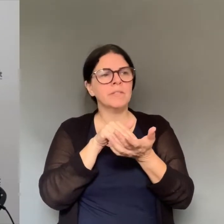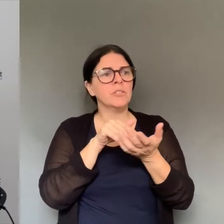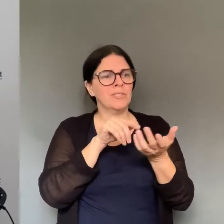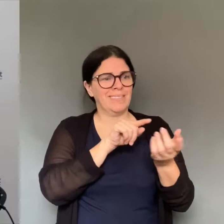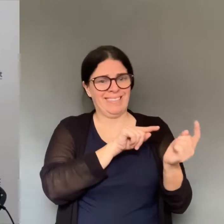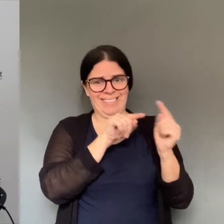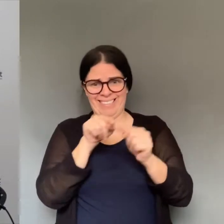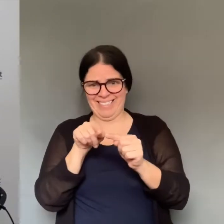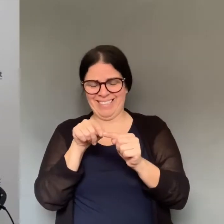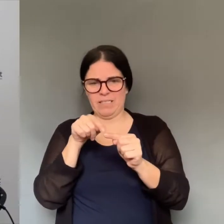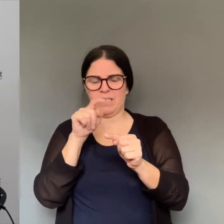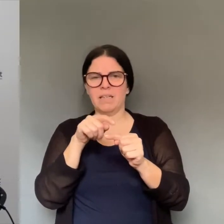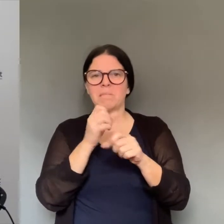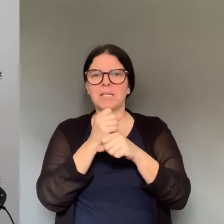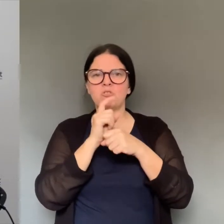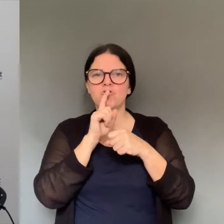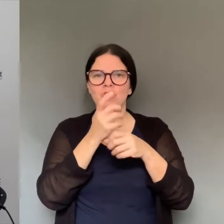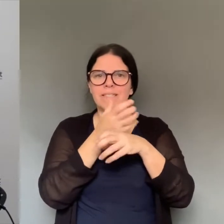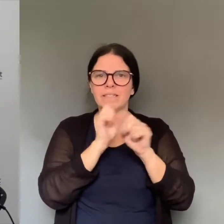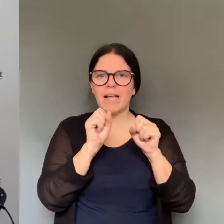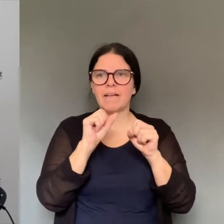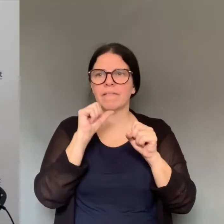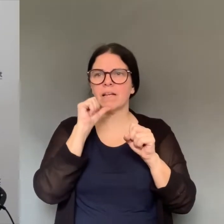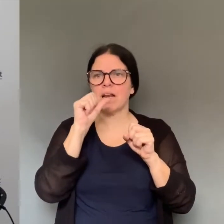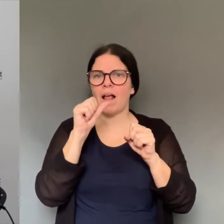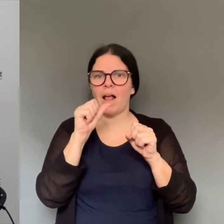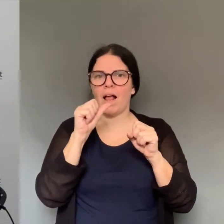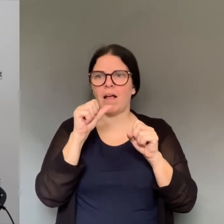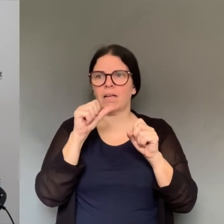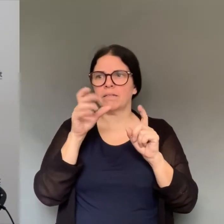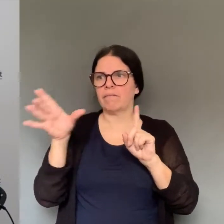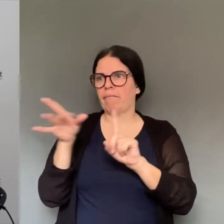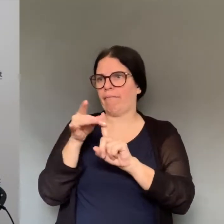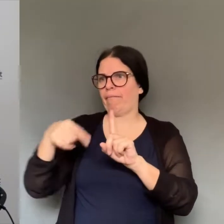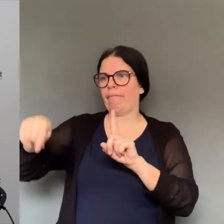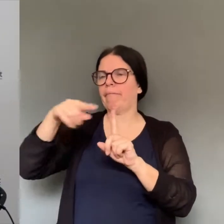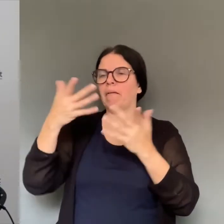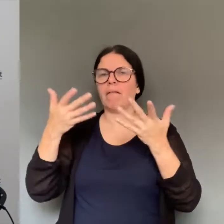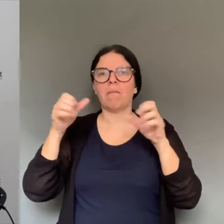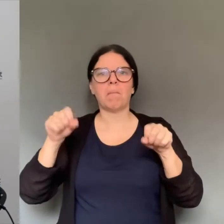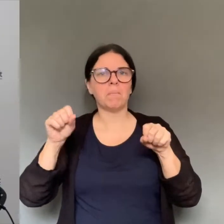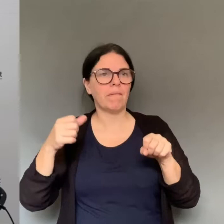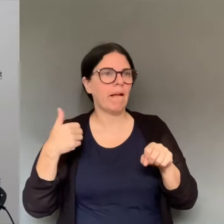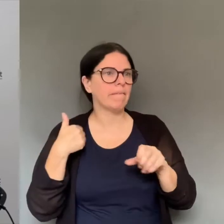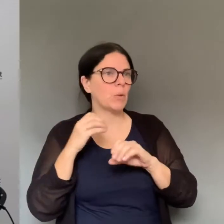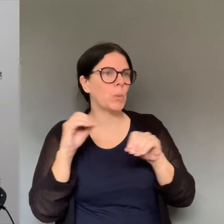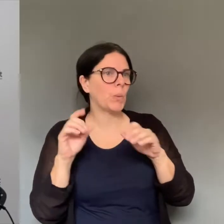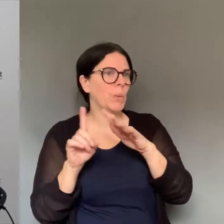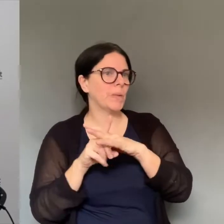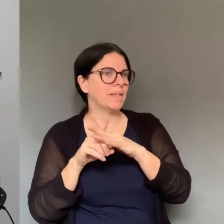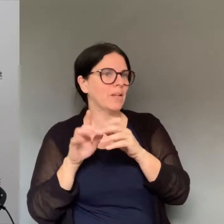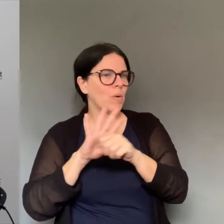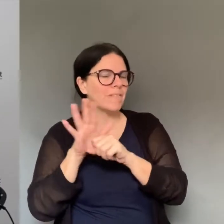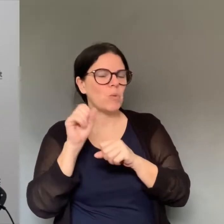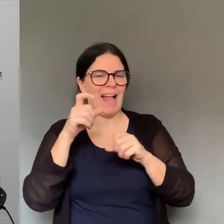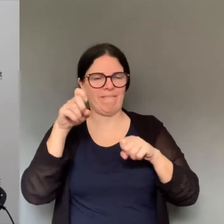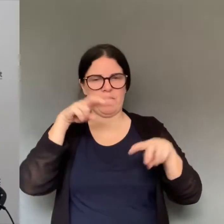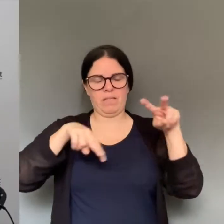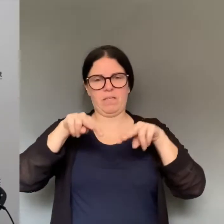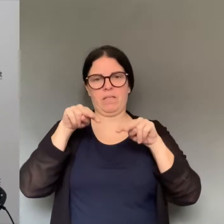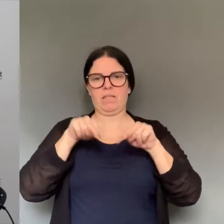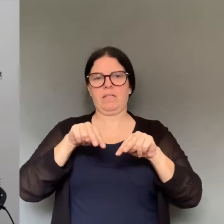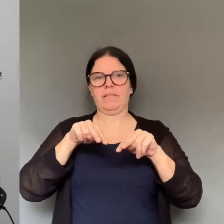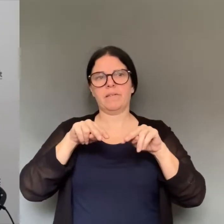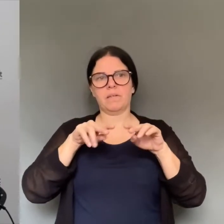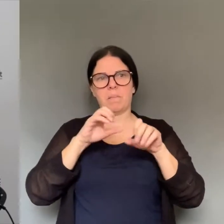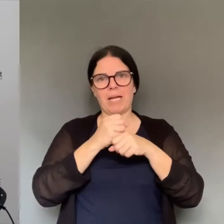care provider, they are doing it in a safe manner without exposing themselves or their children to anyone who may be asymptomatic with